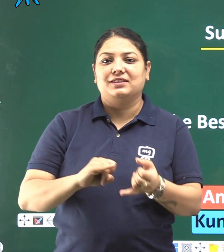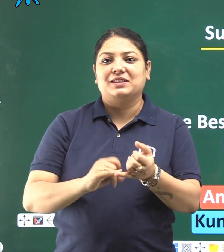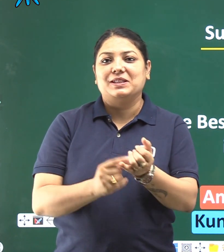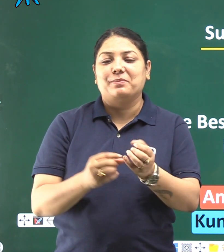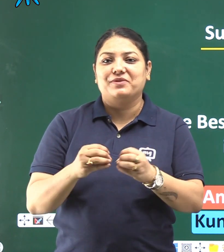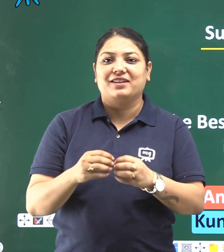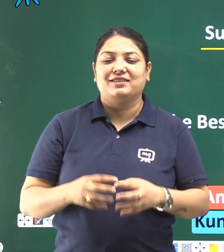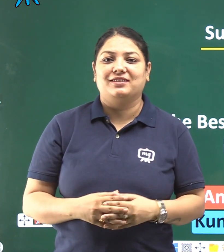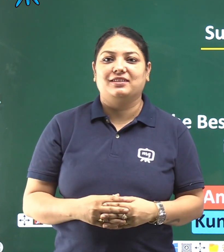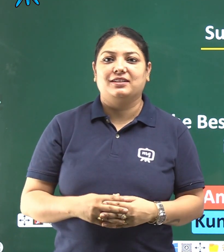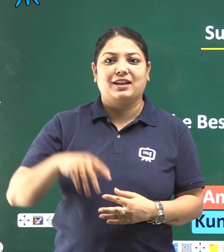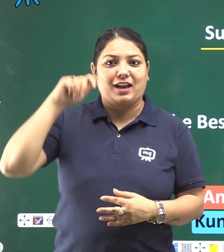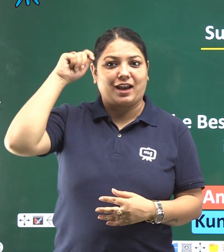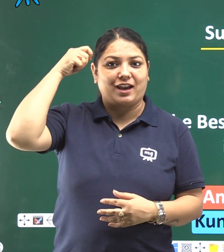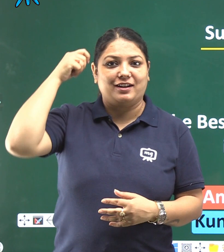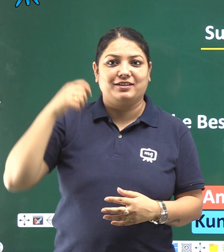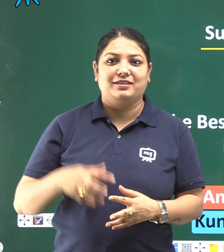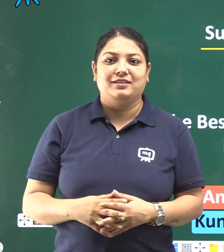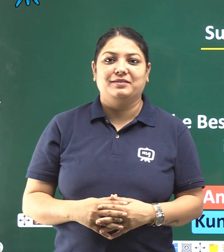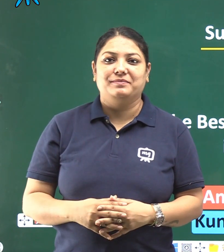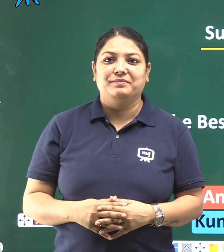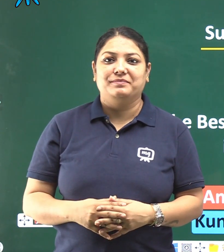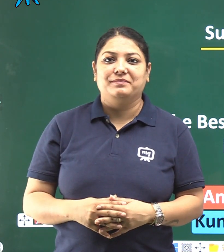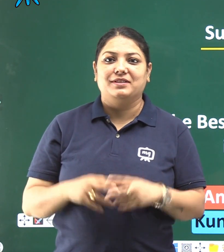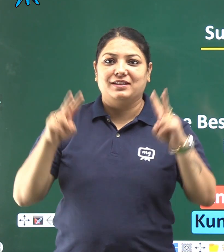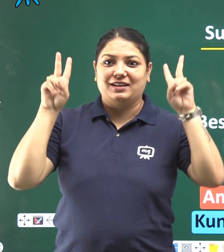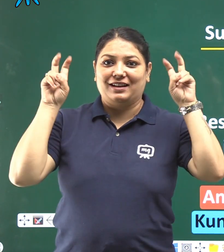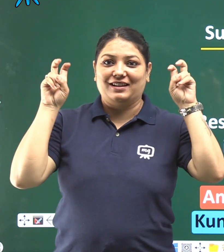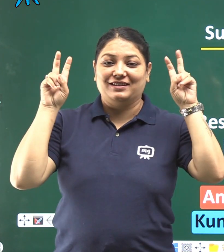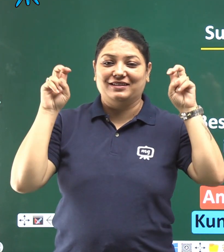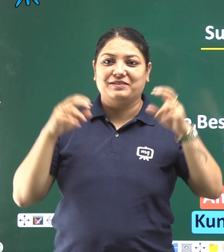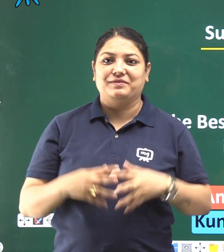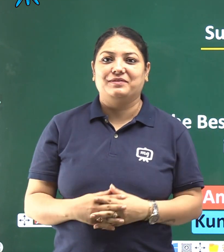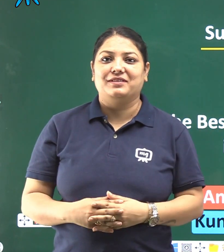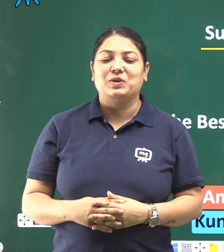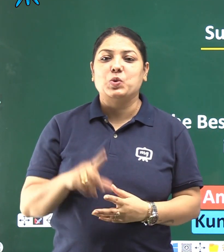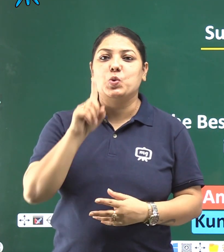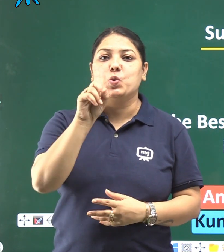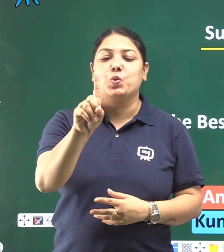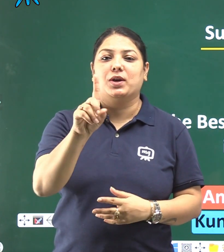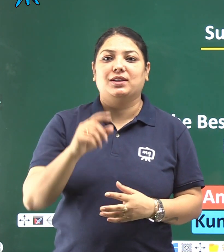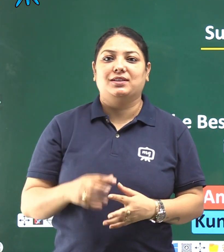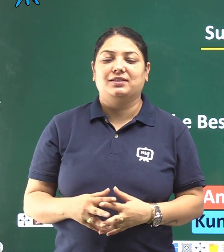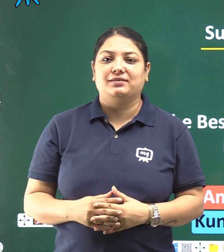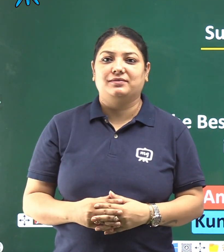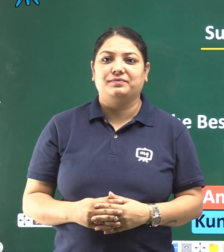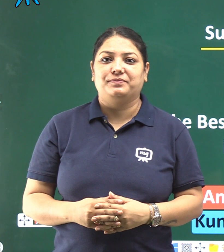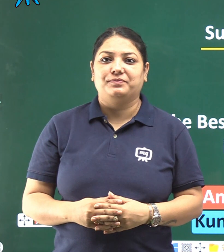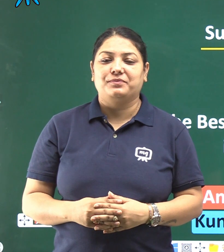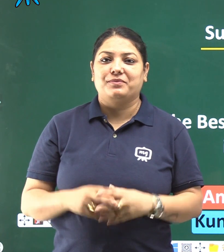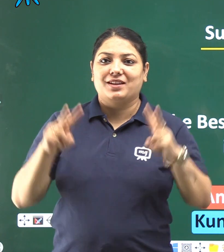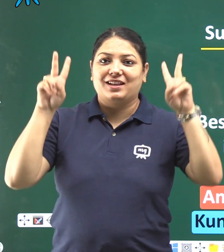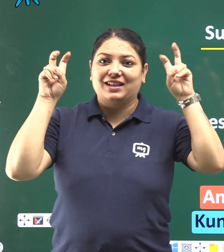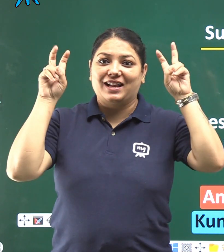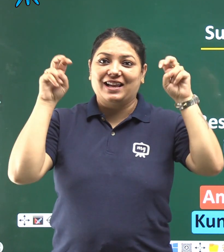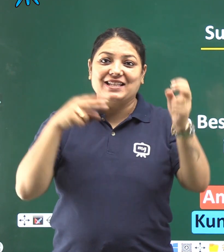Subject English, Lesson 1. The lesson